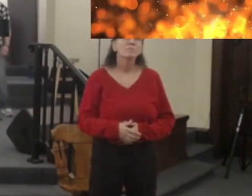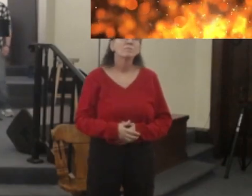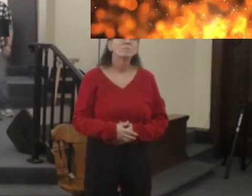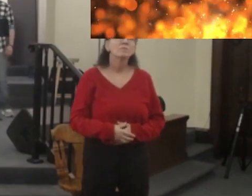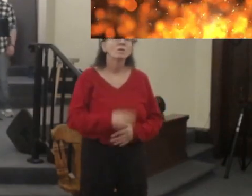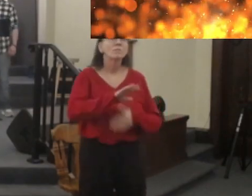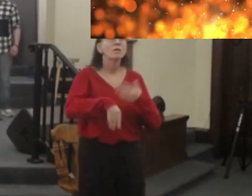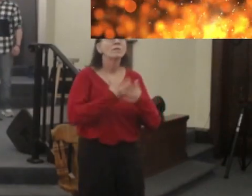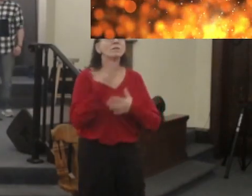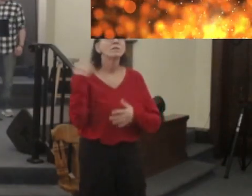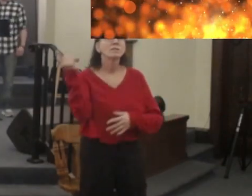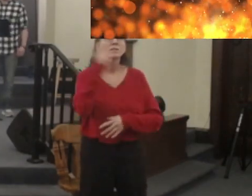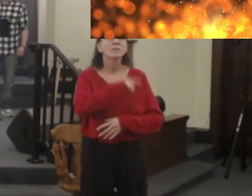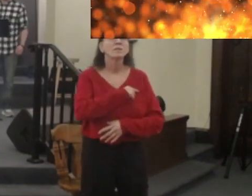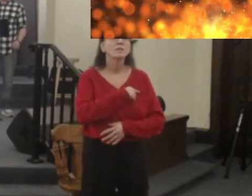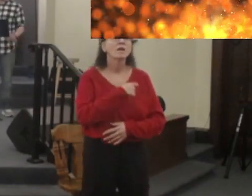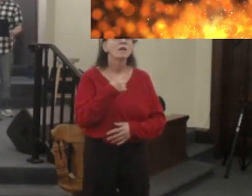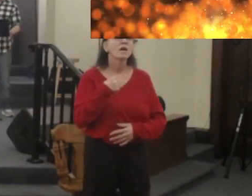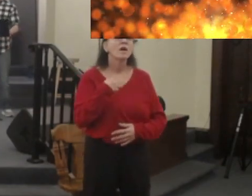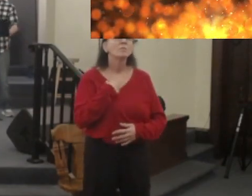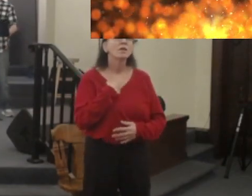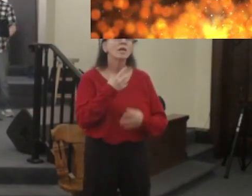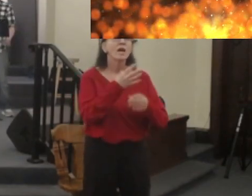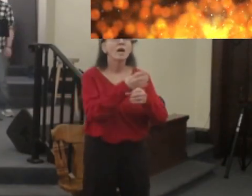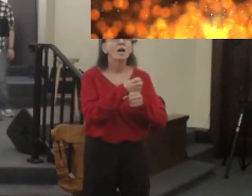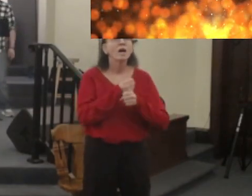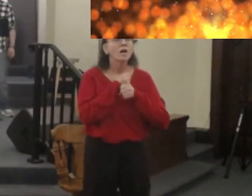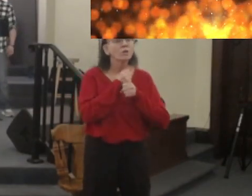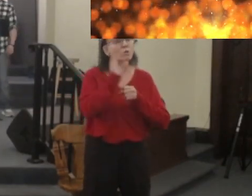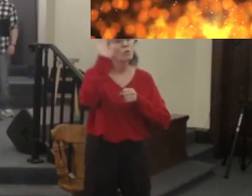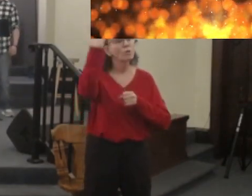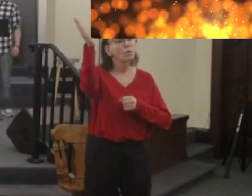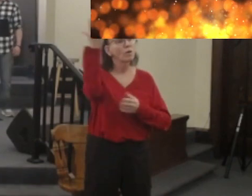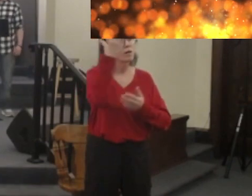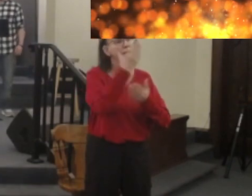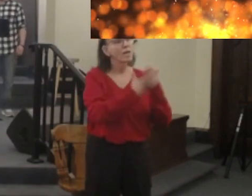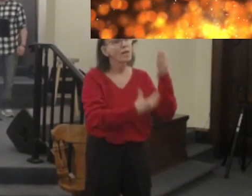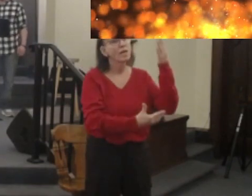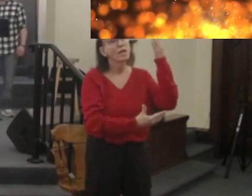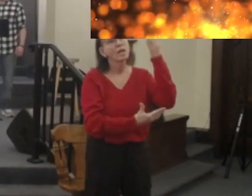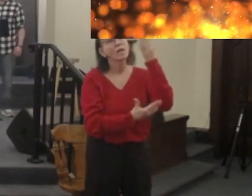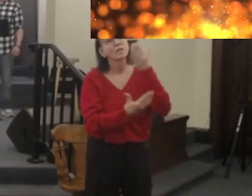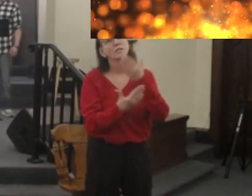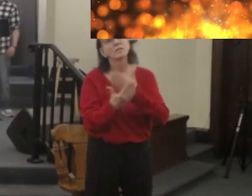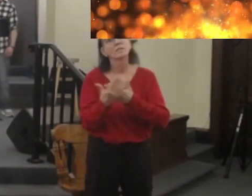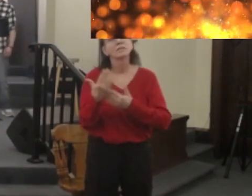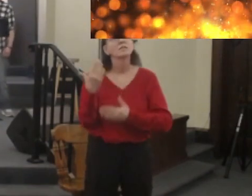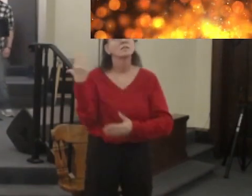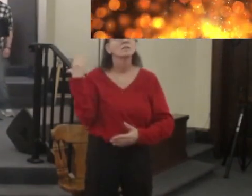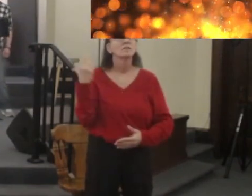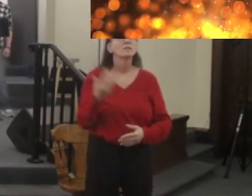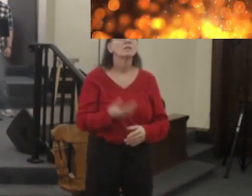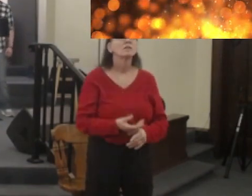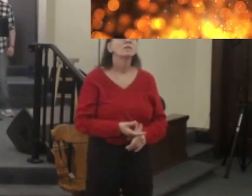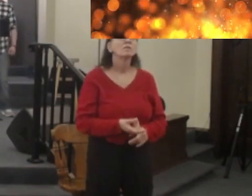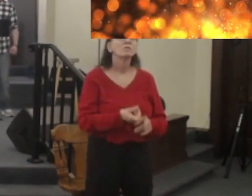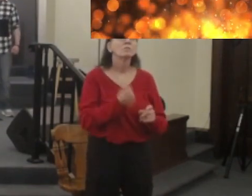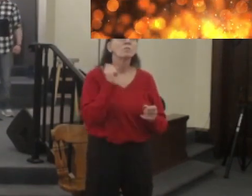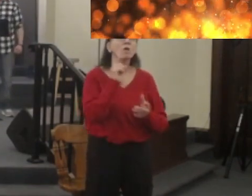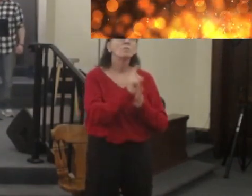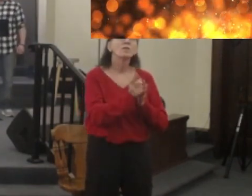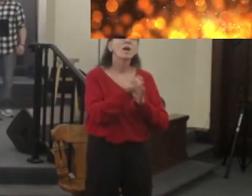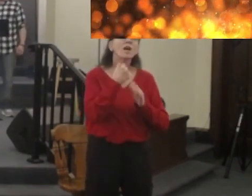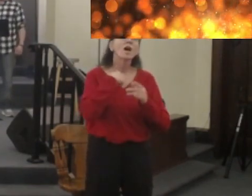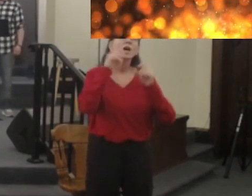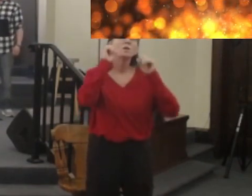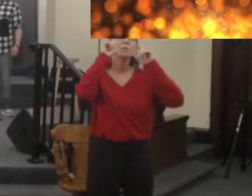All my days I've been held in your hands. From the